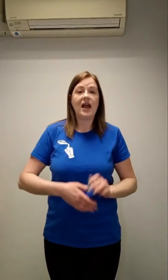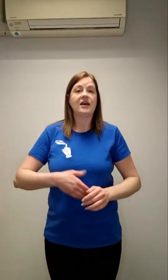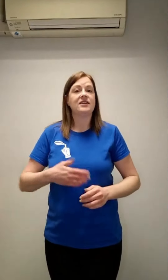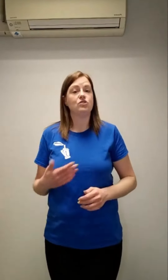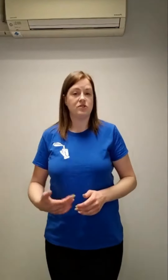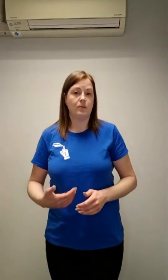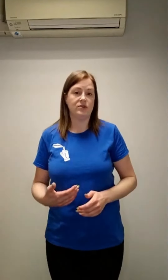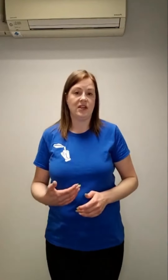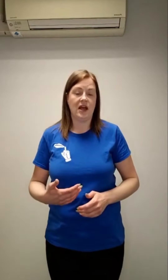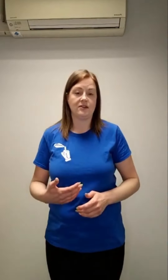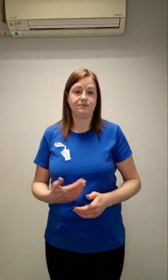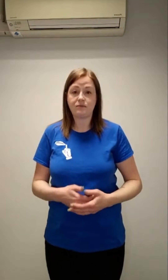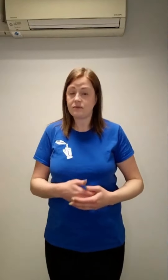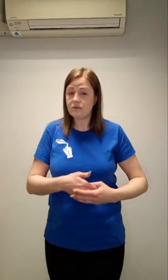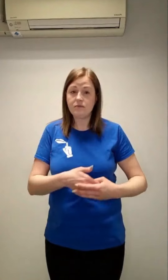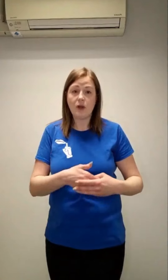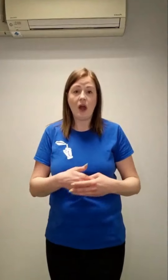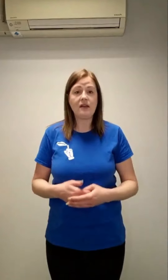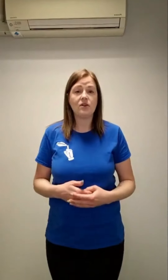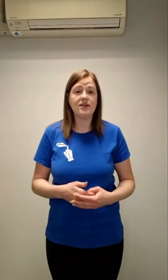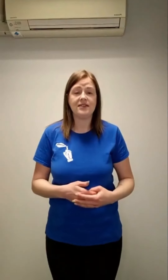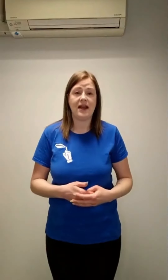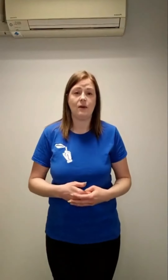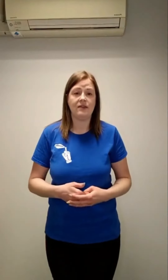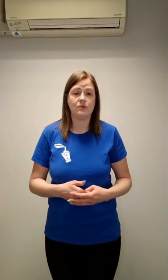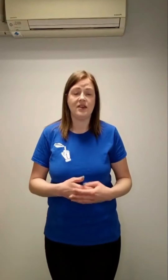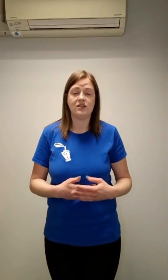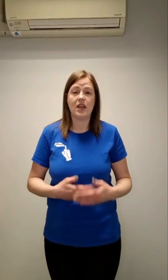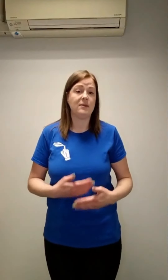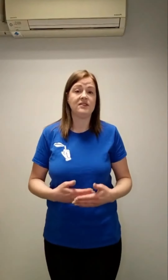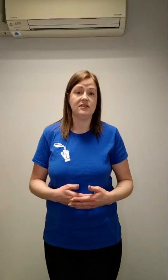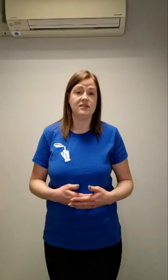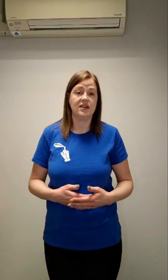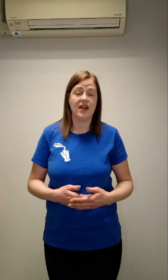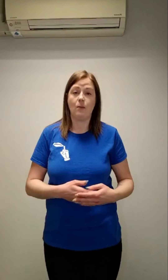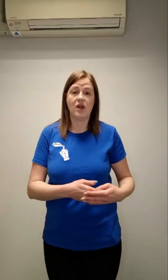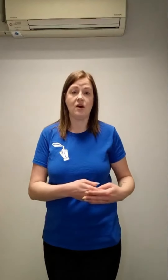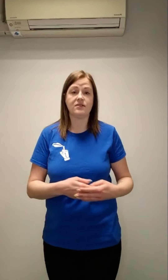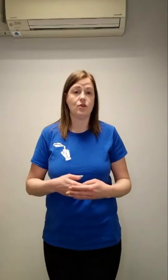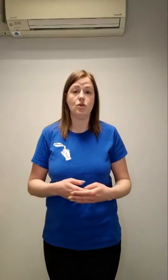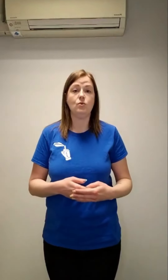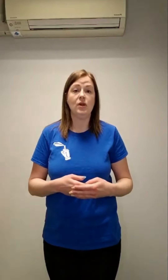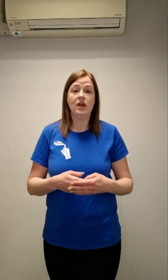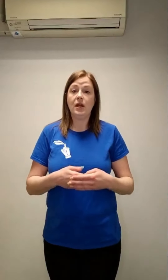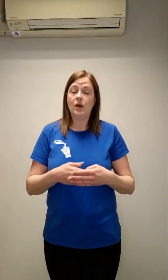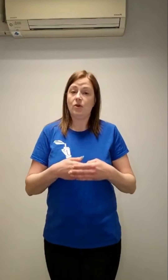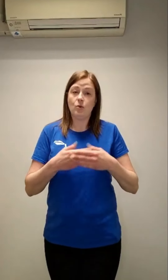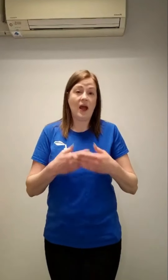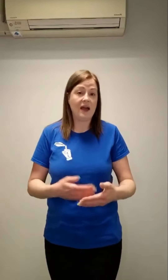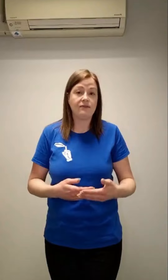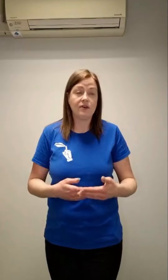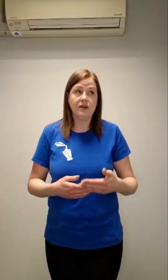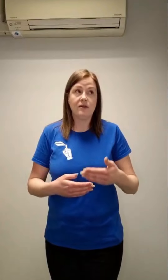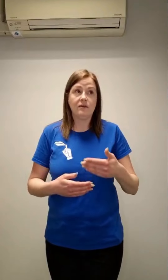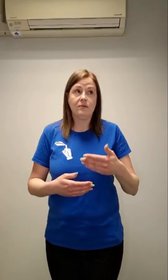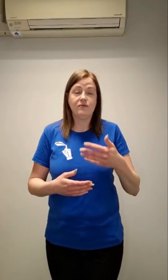hand and your supporting hand. Our signs are set out in this way to keep consistency, and we ask that you, once you have figured